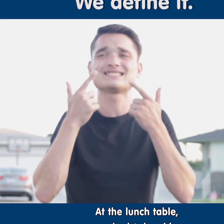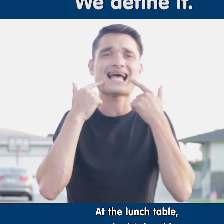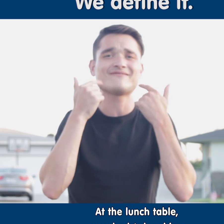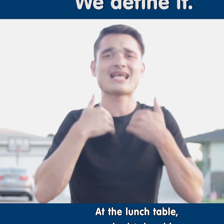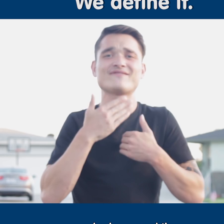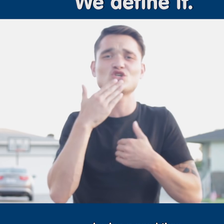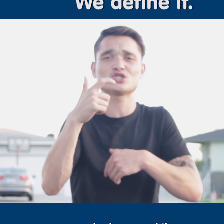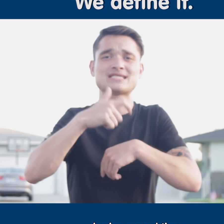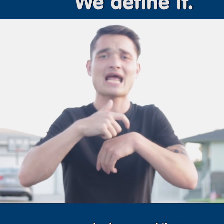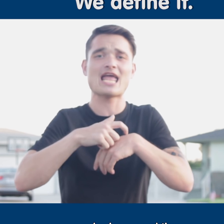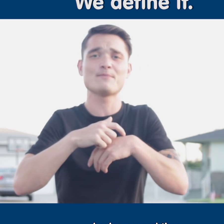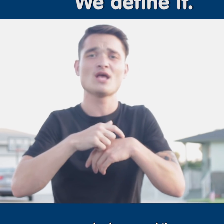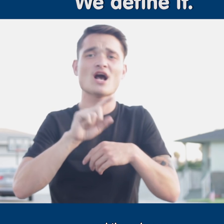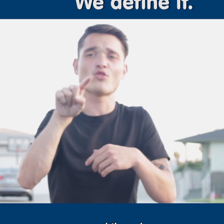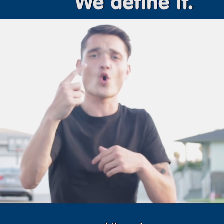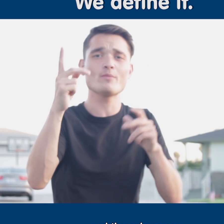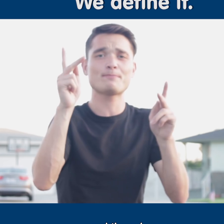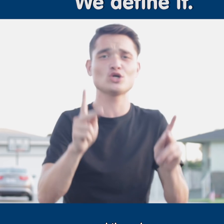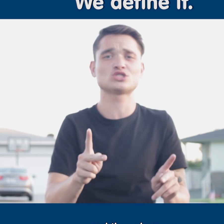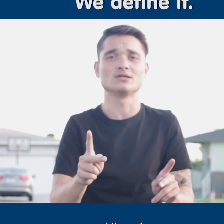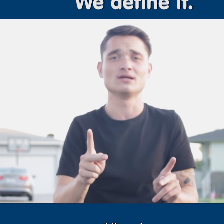laughing, having a good time. An only person.